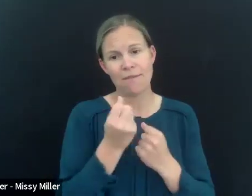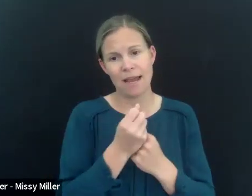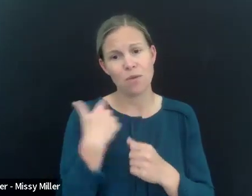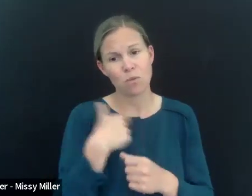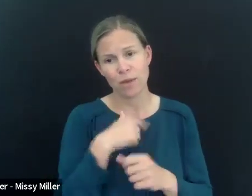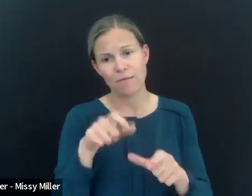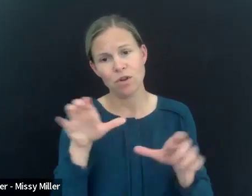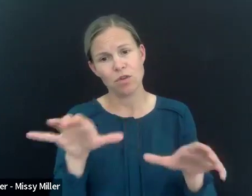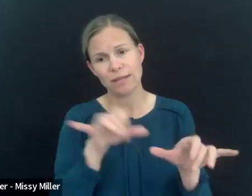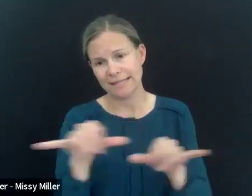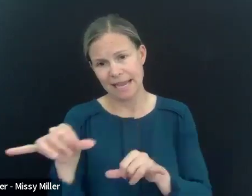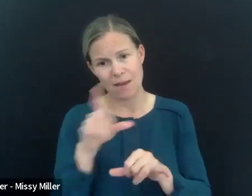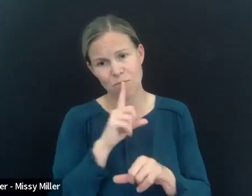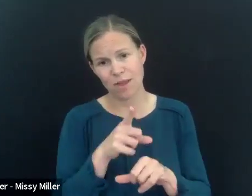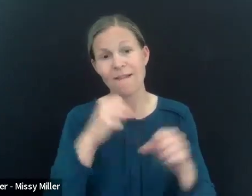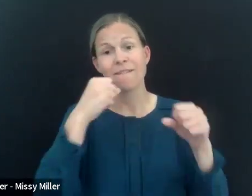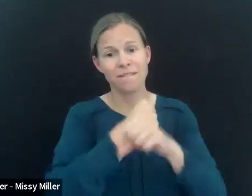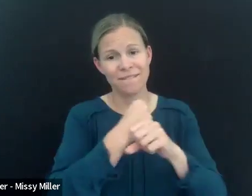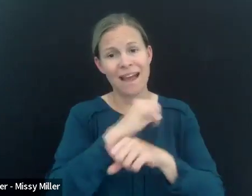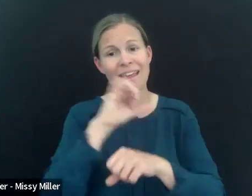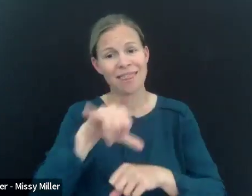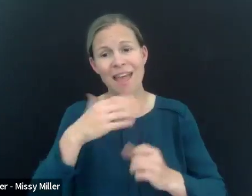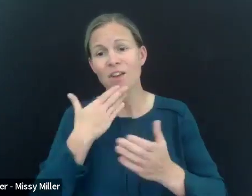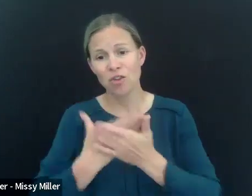side. Fight the good fight.